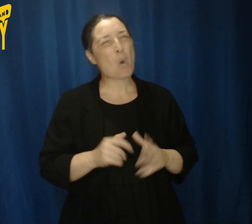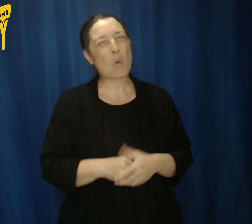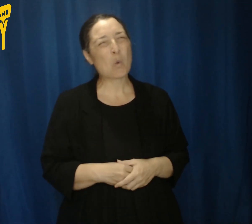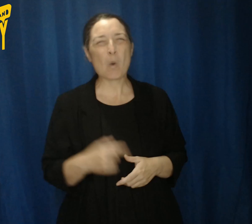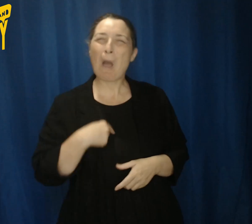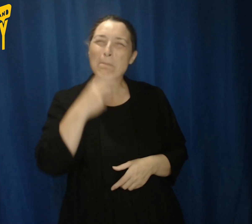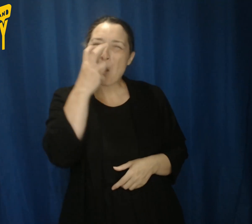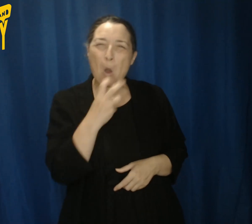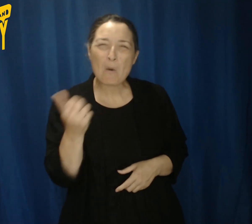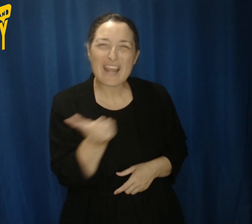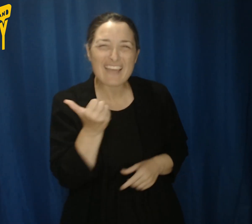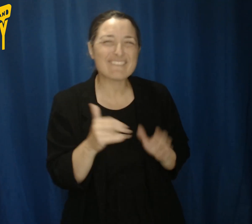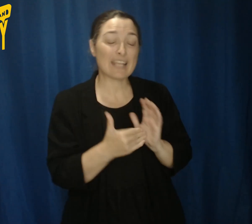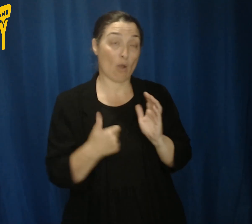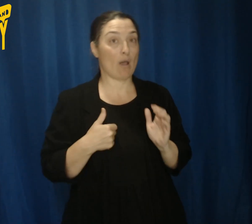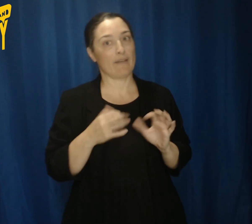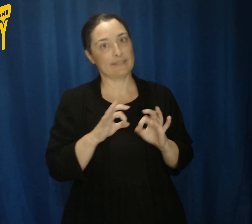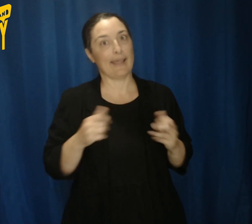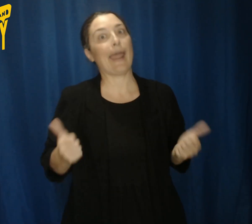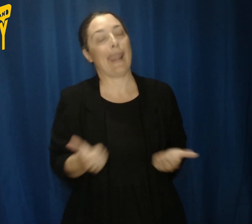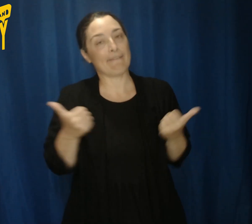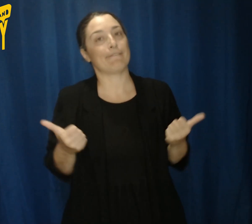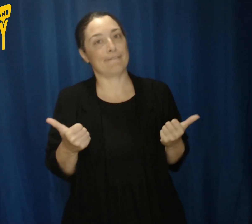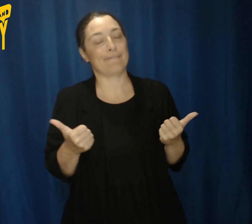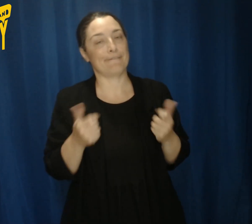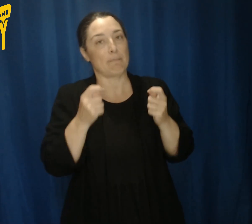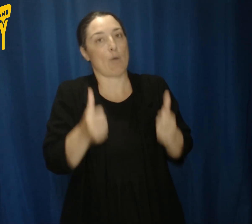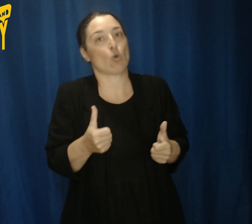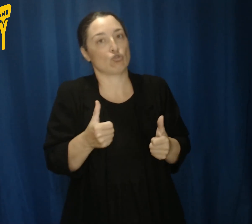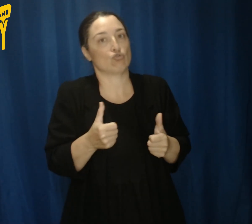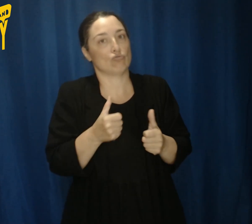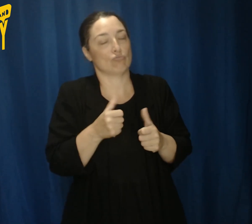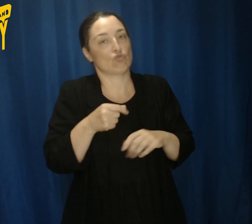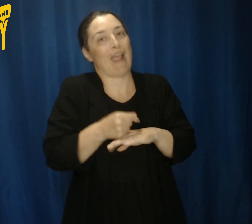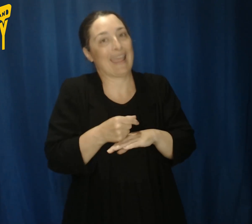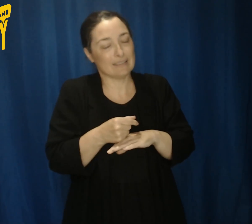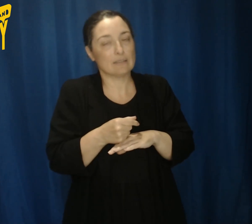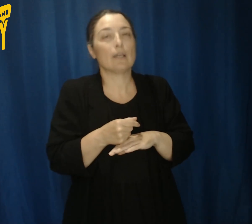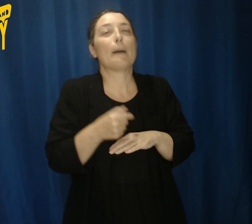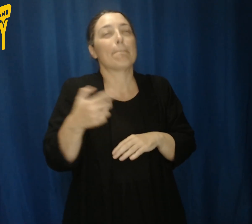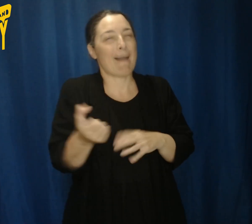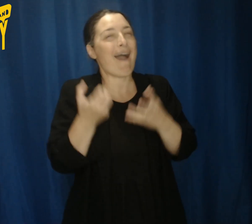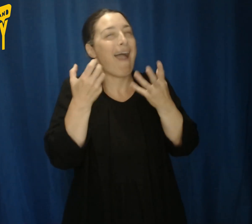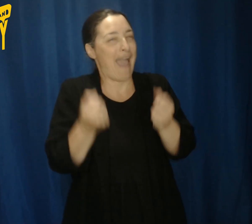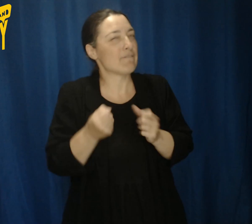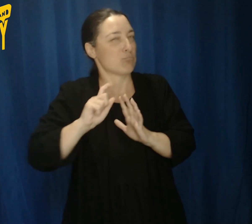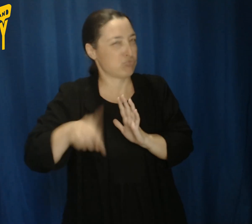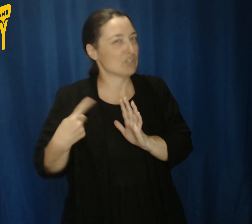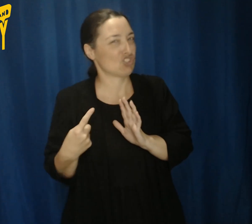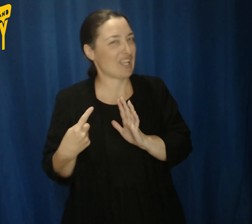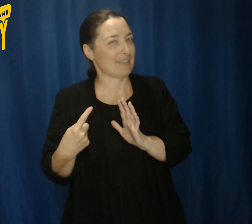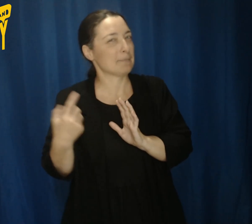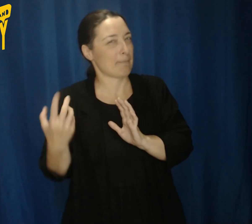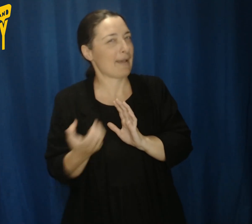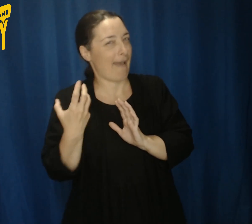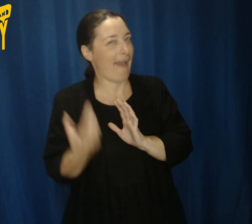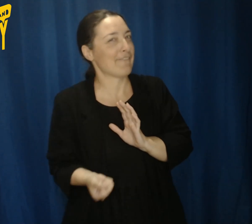enough postgrad now to know you've got to go into postgrad with the project, and it's got to be something that you really want to